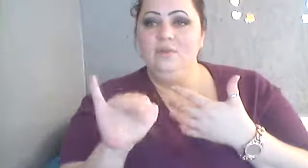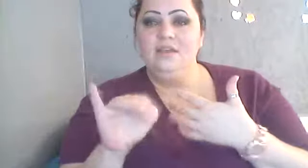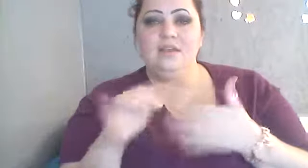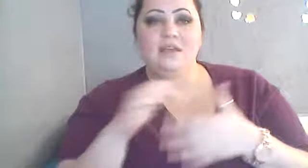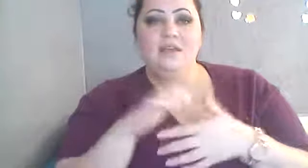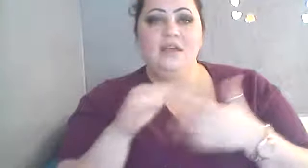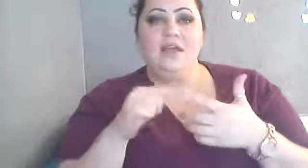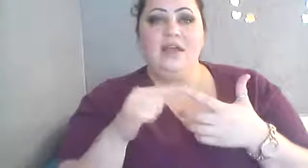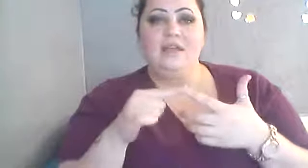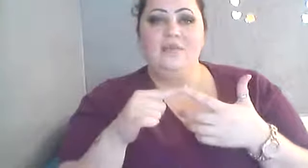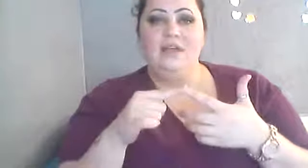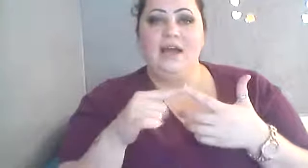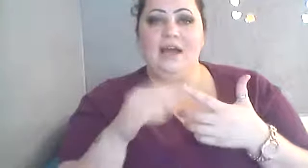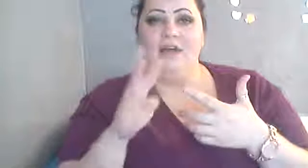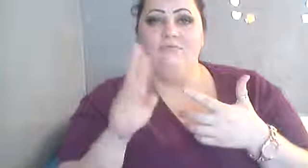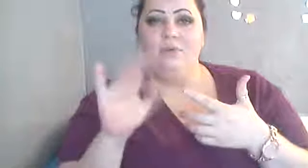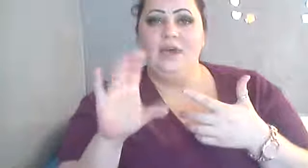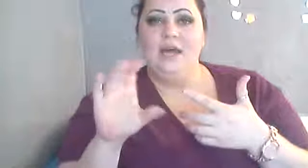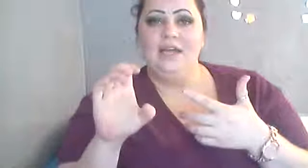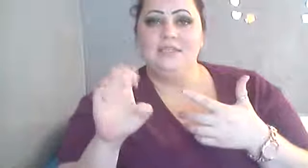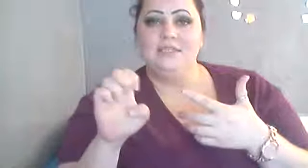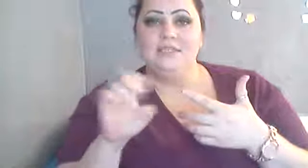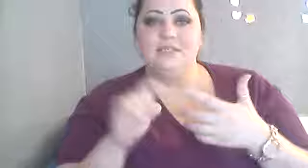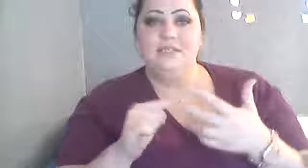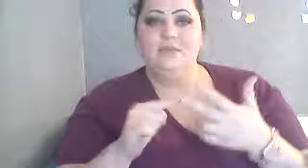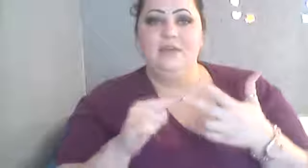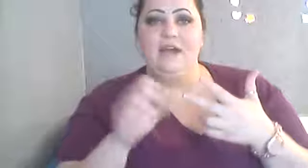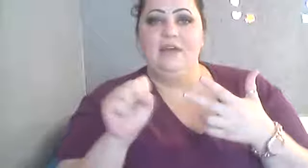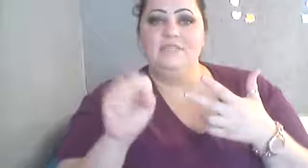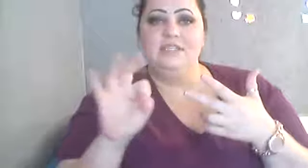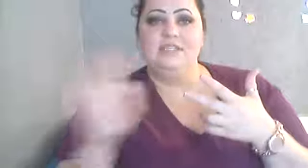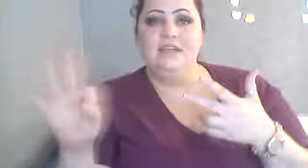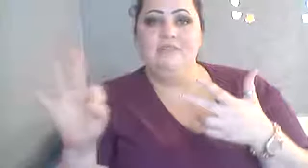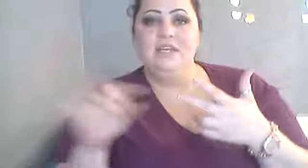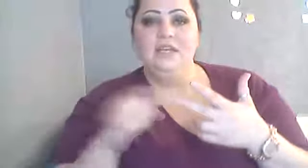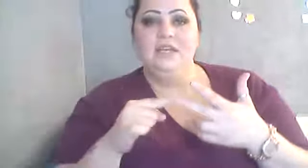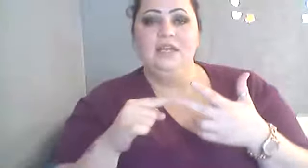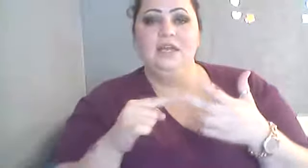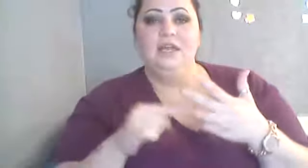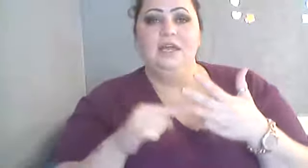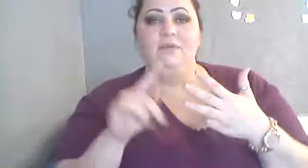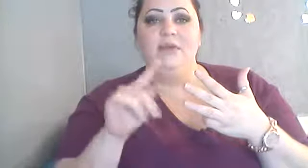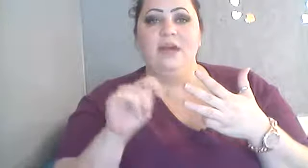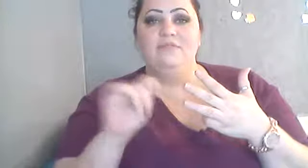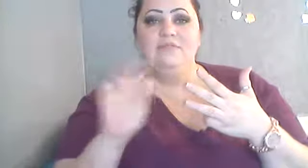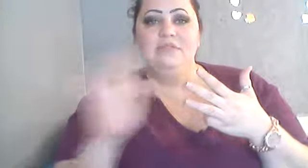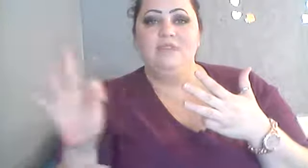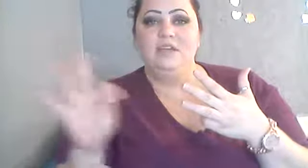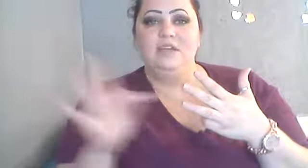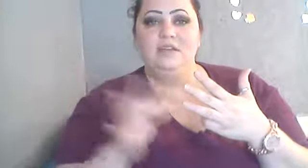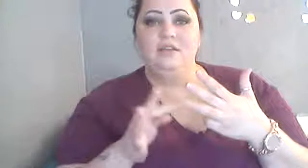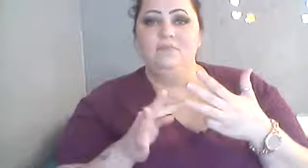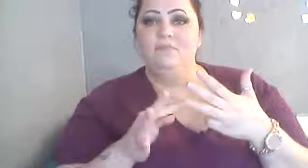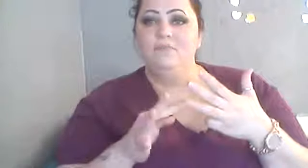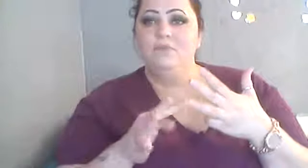Kiyomi, and then we have Bryce, then we have Stephanie, and then we have Tiffany.